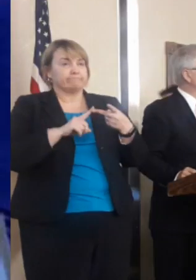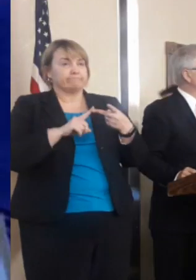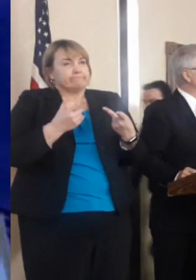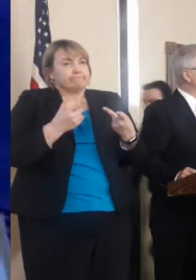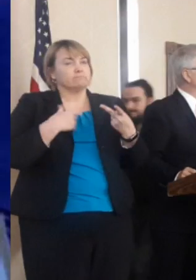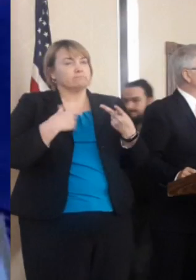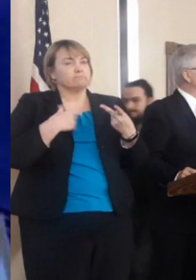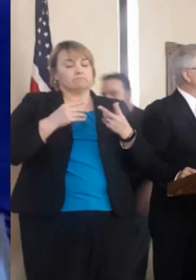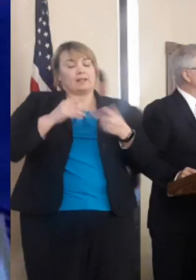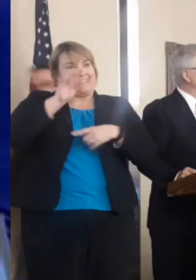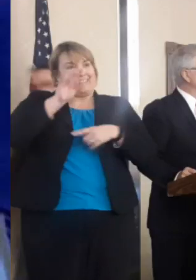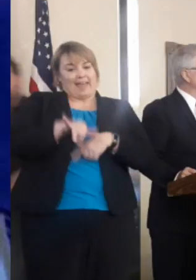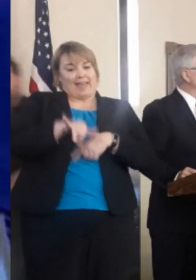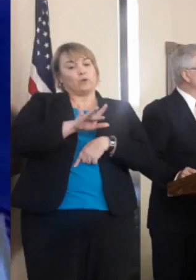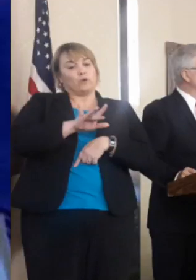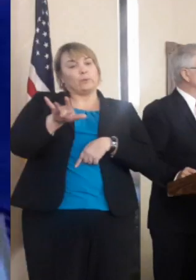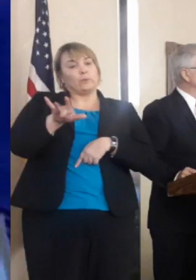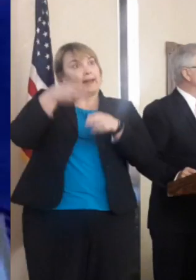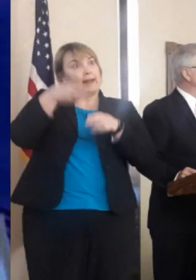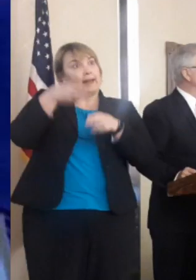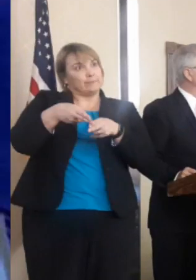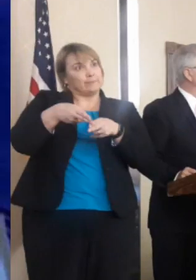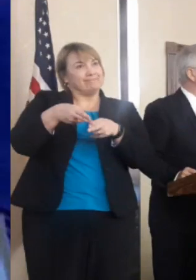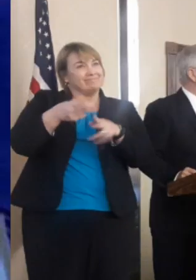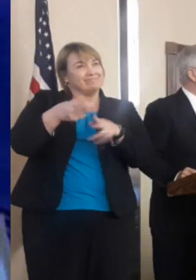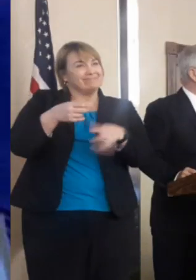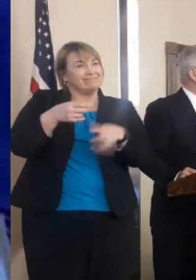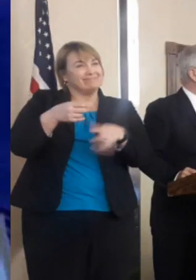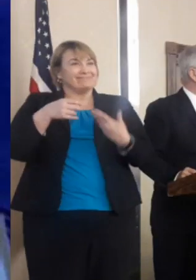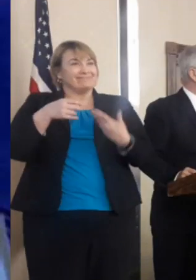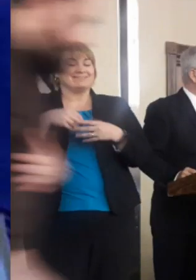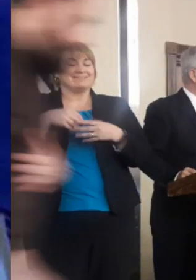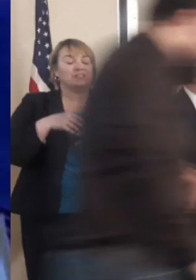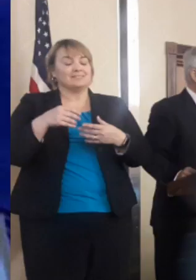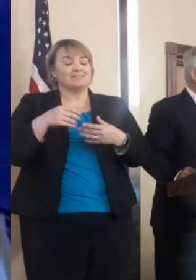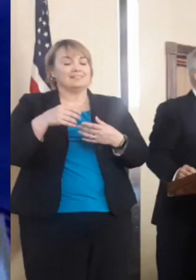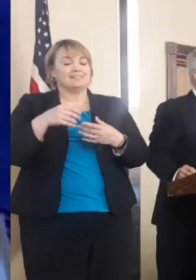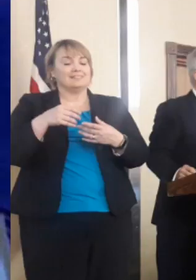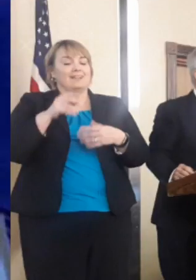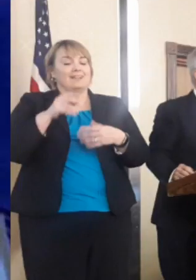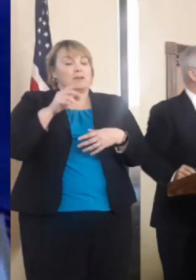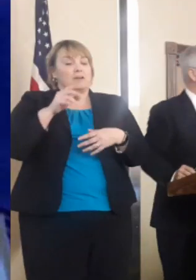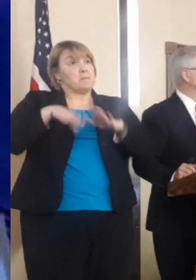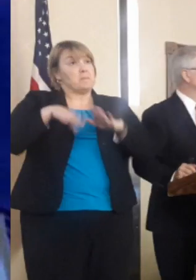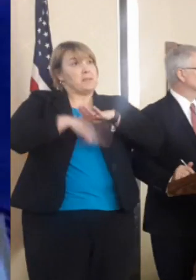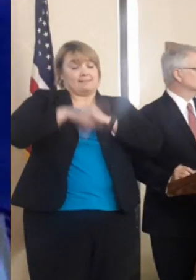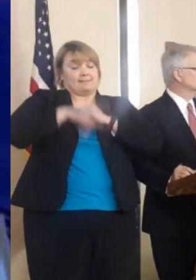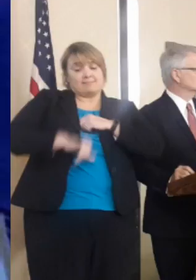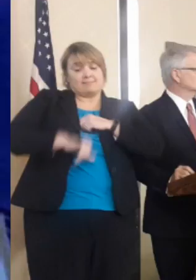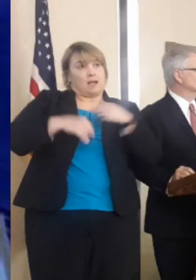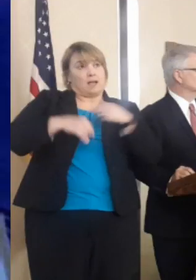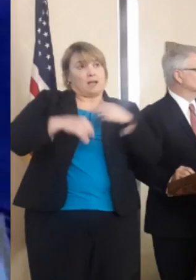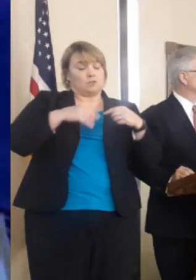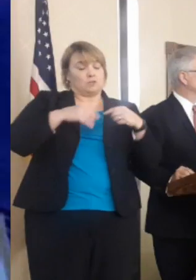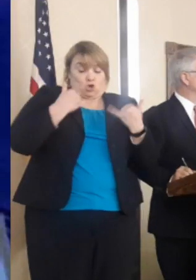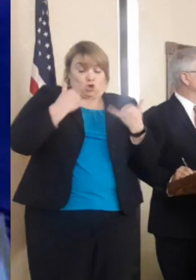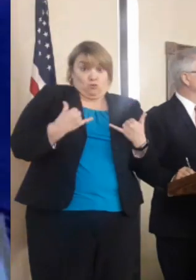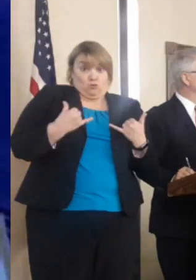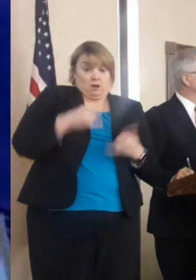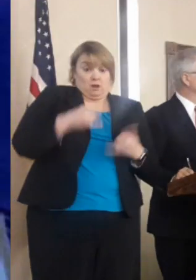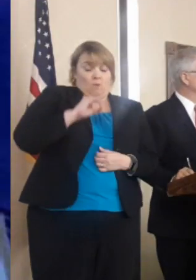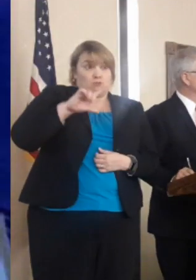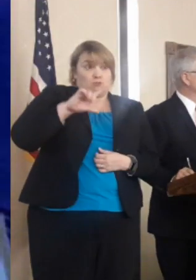gap that would, in essence, extend the term of the officials committee from the convention to the